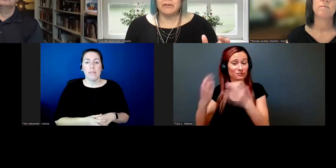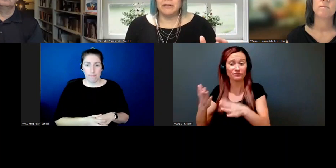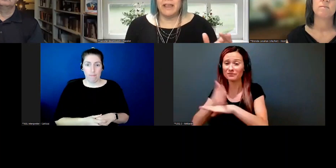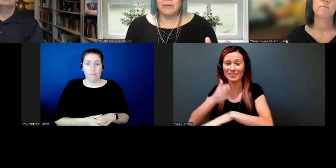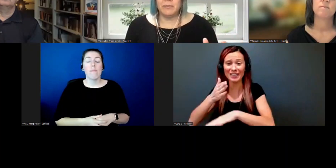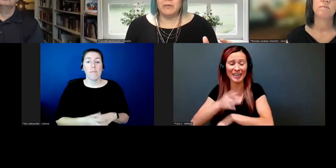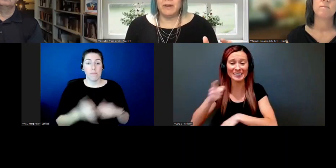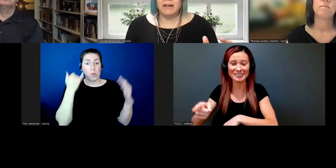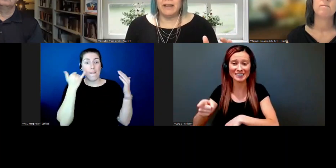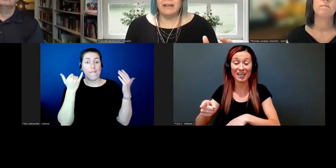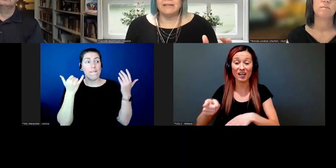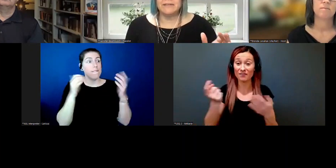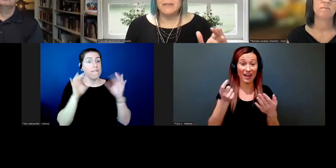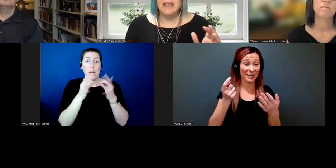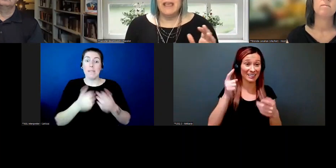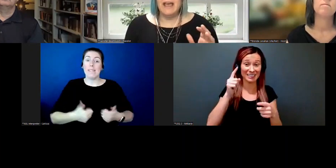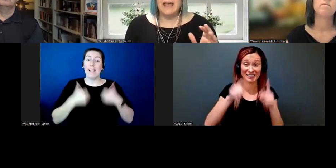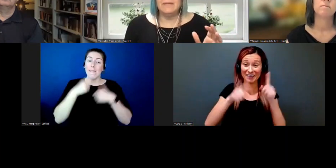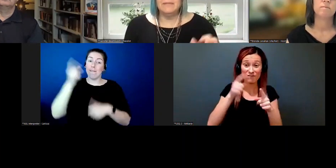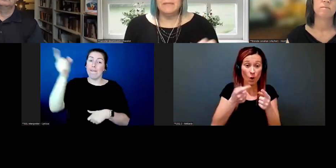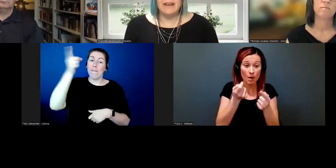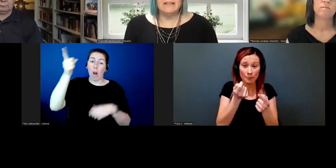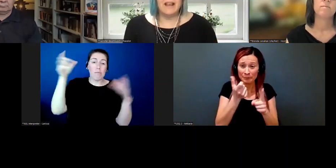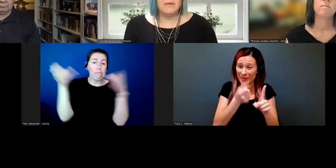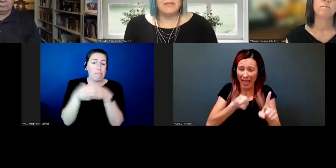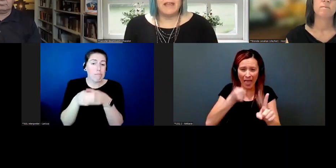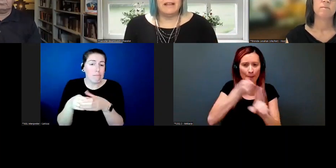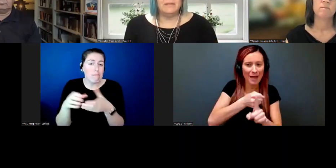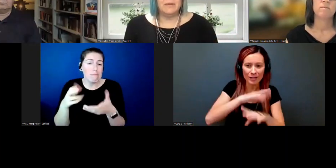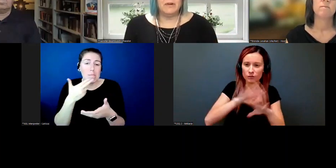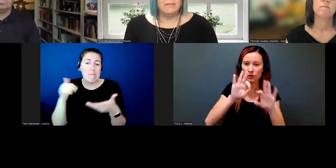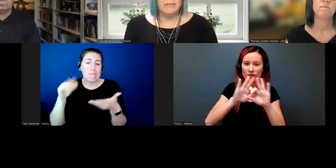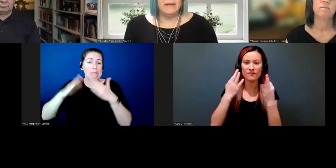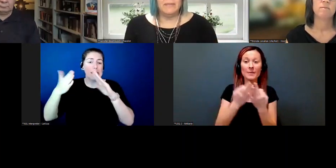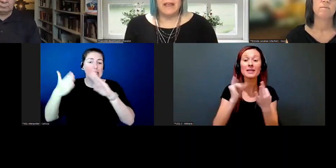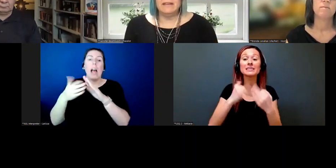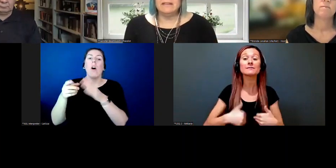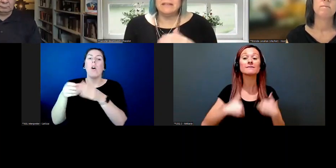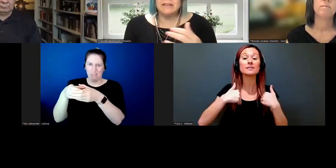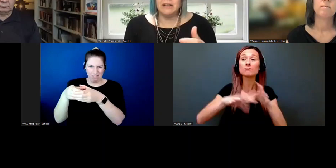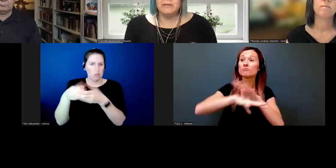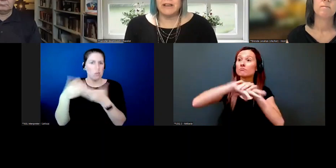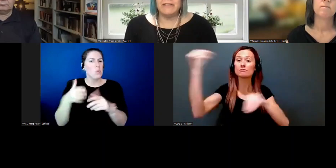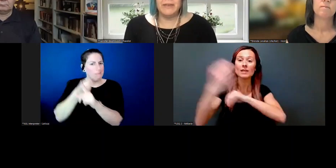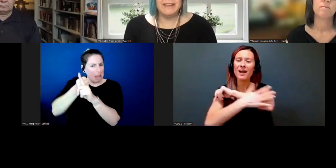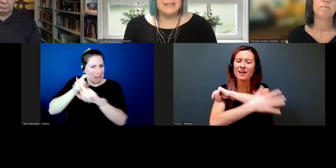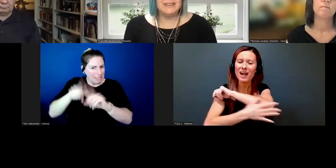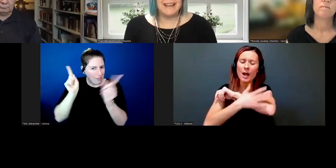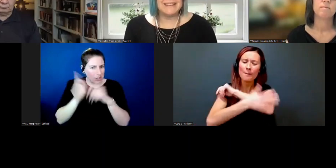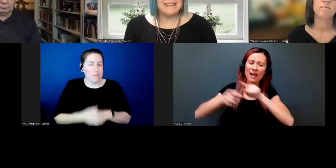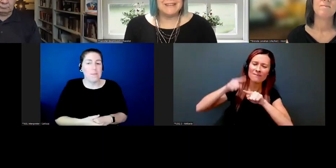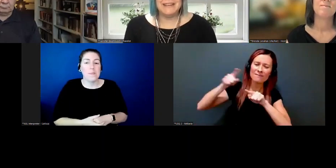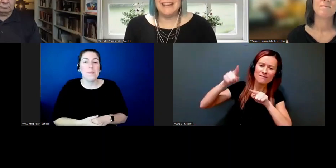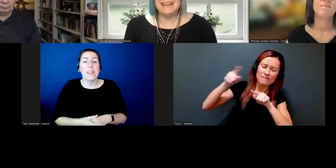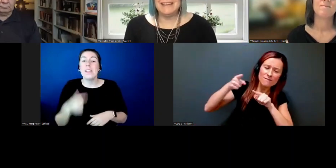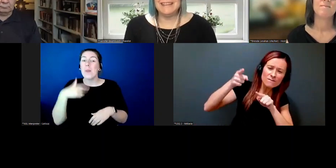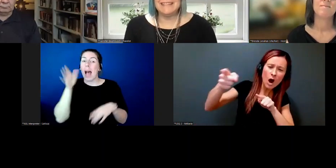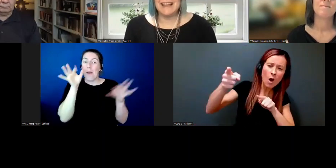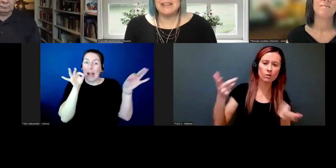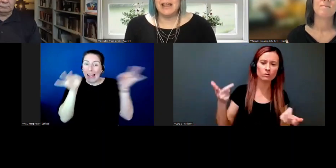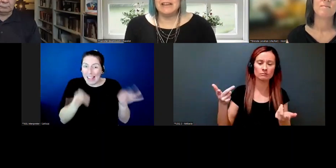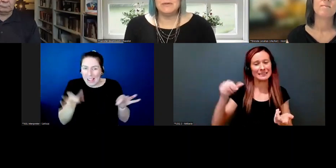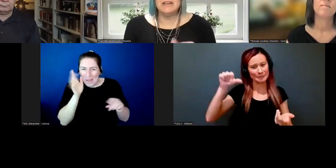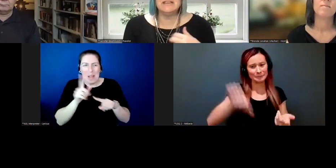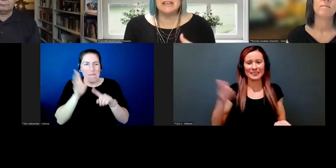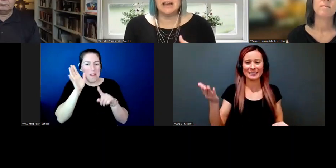in rural and remote areas. And I'll talk about that a little bit more in a bit, but to close off my introduction so we can get into the